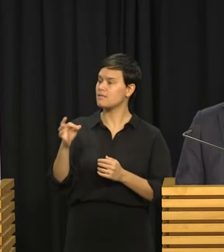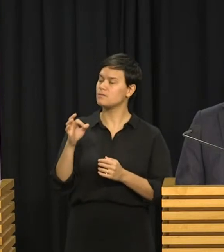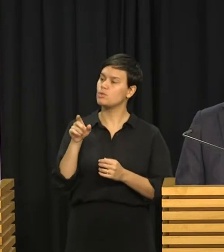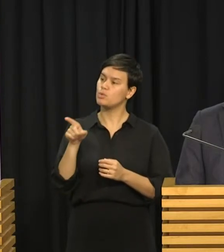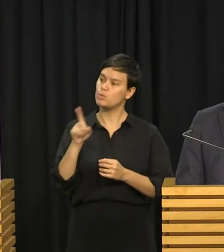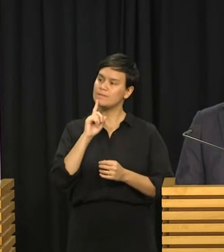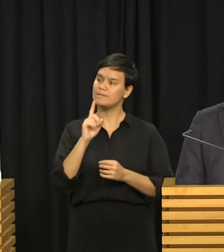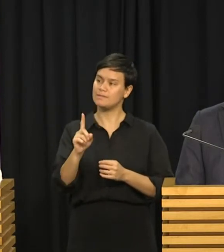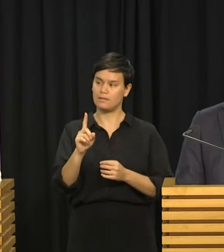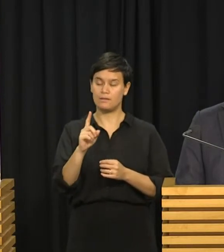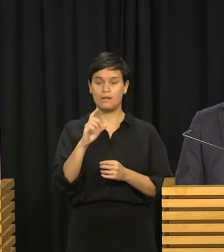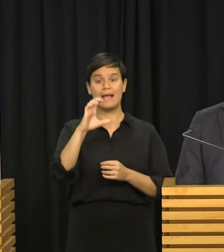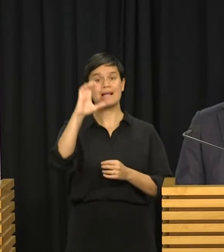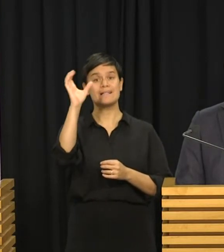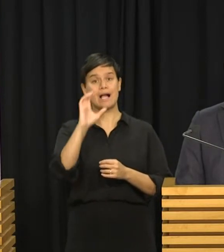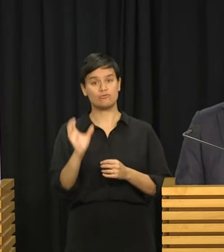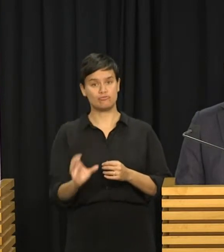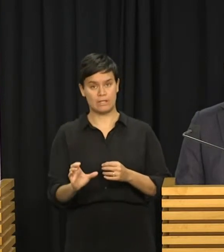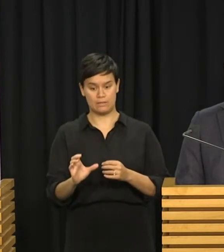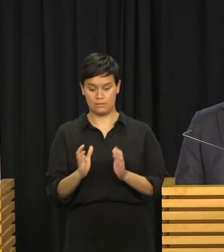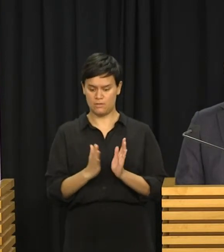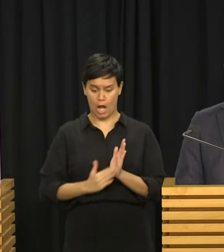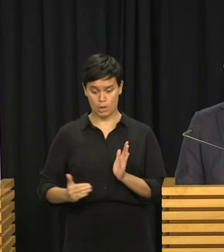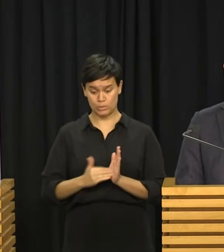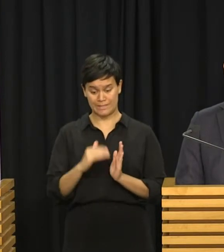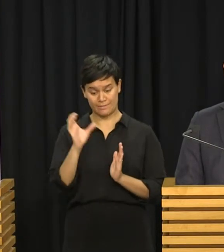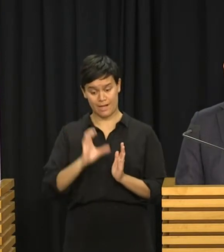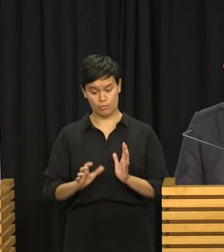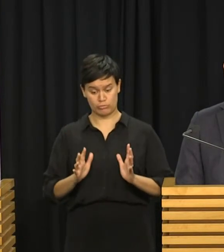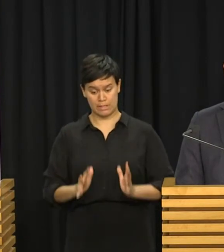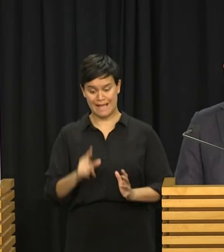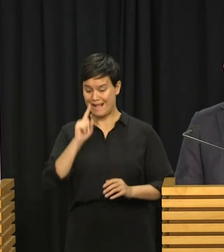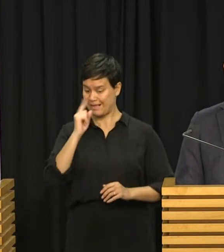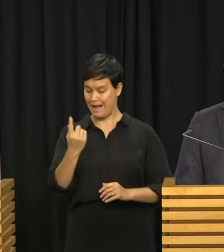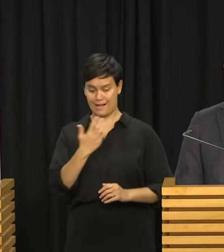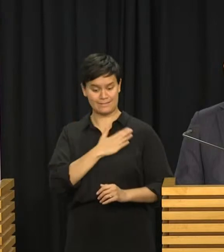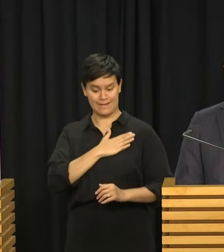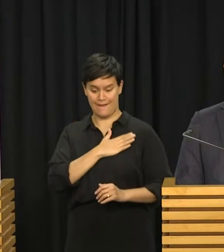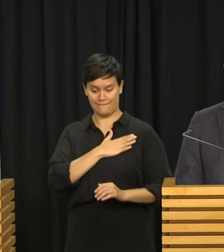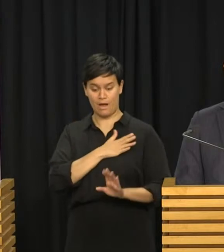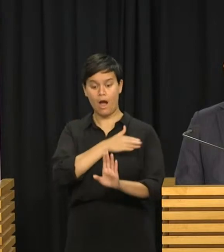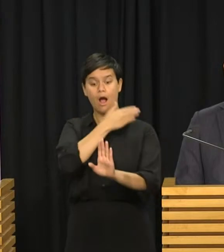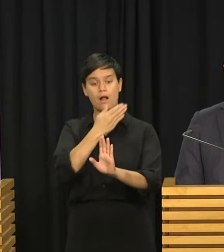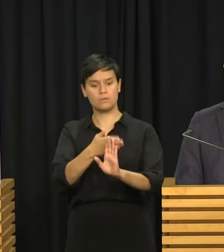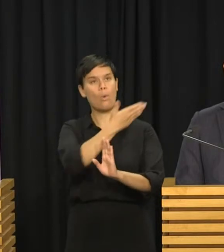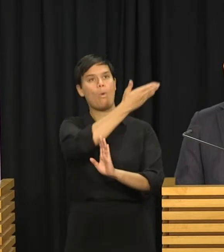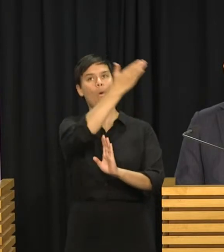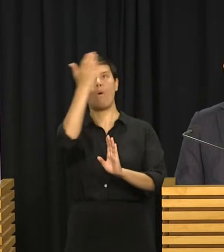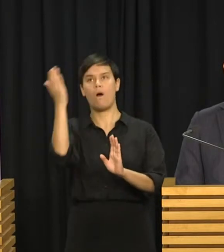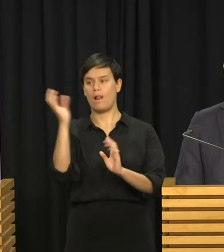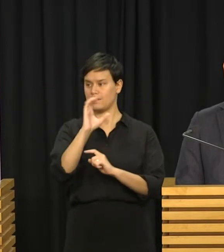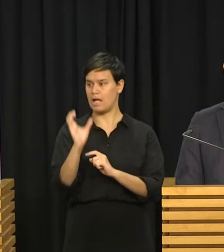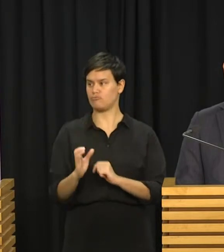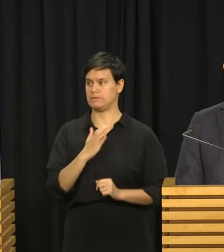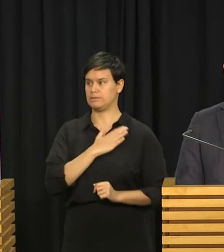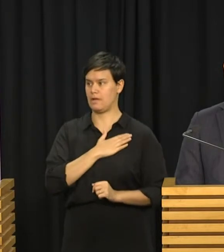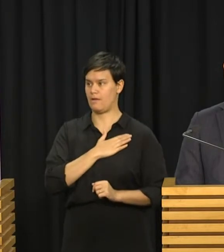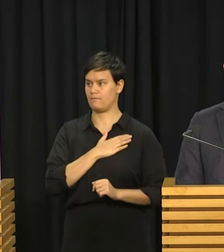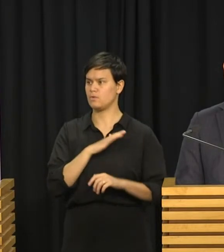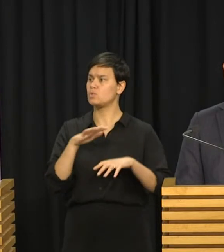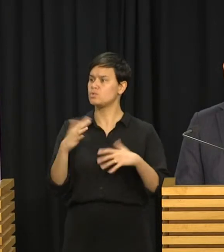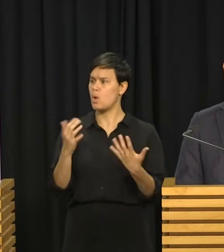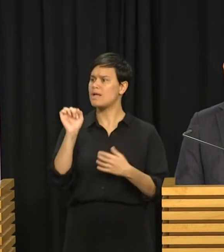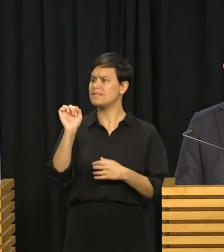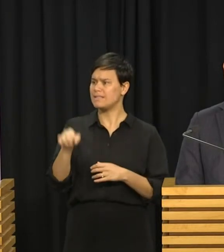no country is safe until all countries are safe, and I know that you're in COVAX, but why hasn't the government expressed support for the